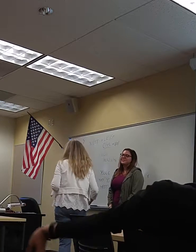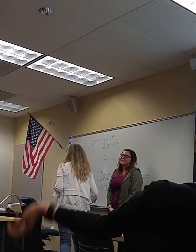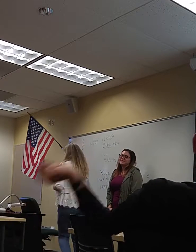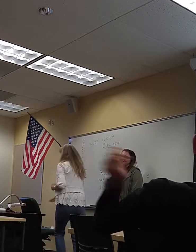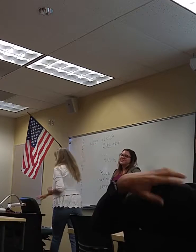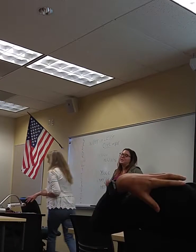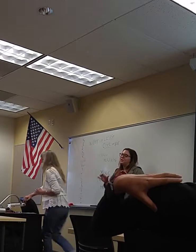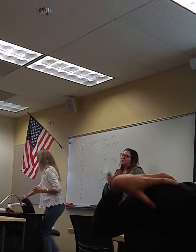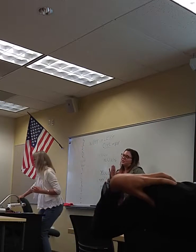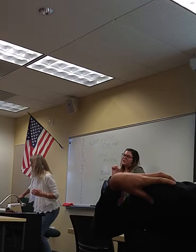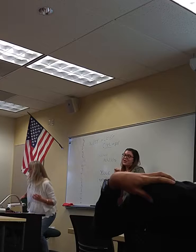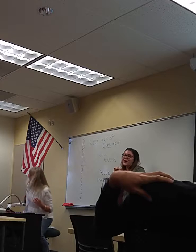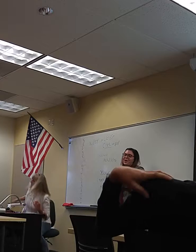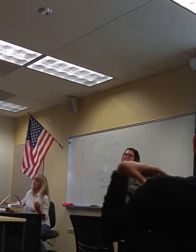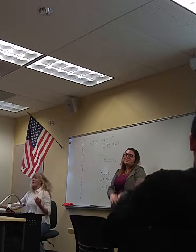job. Do your job.